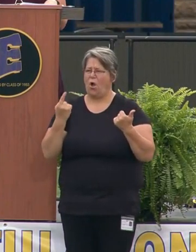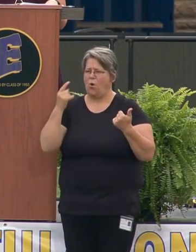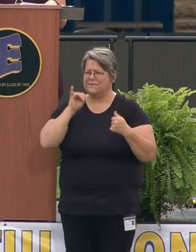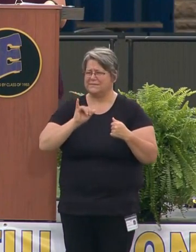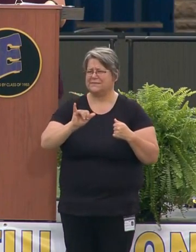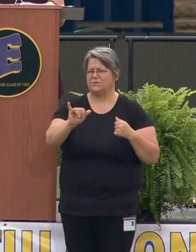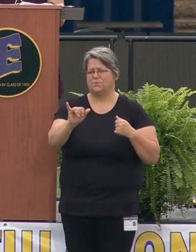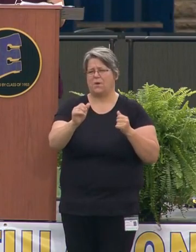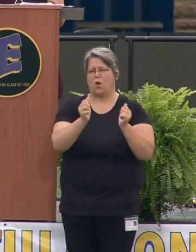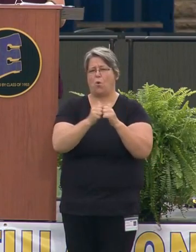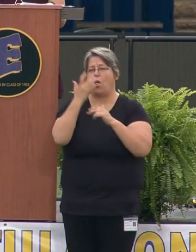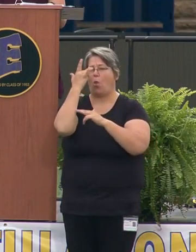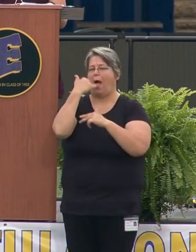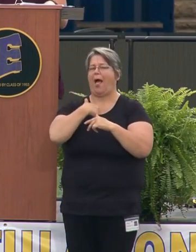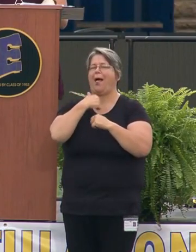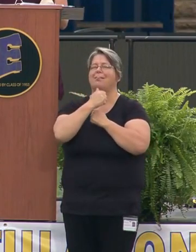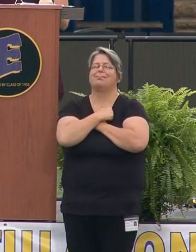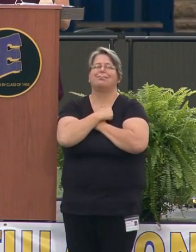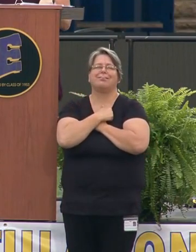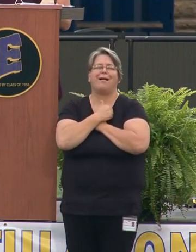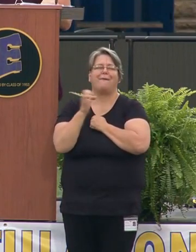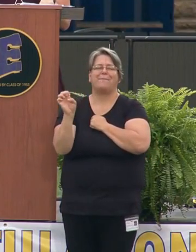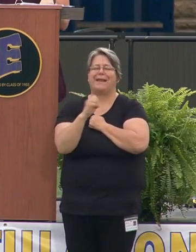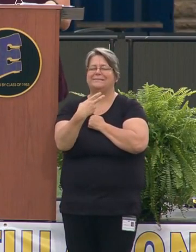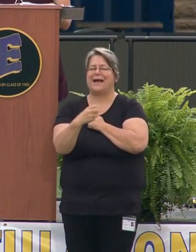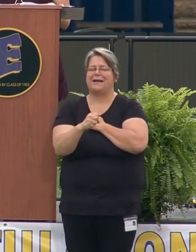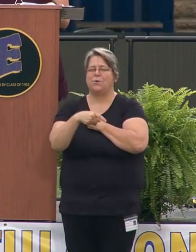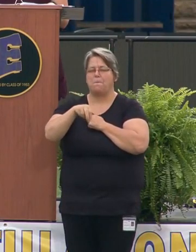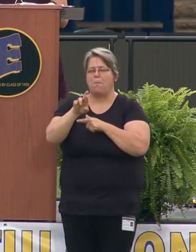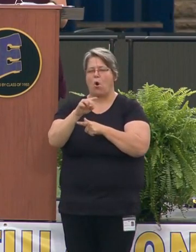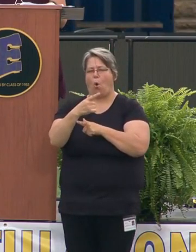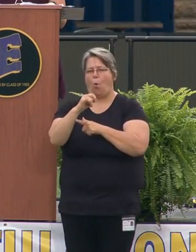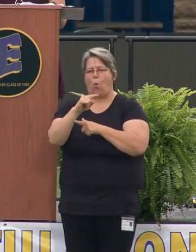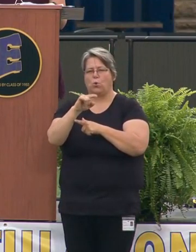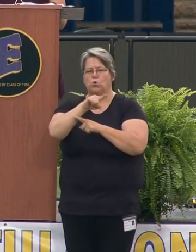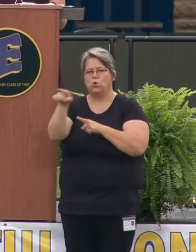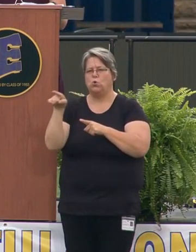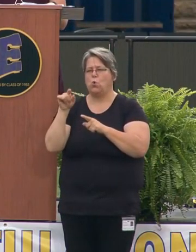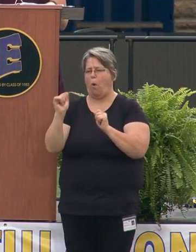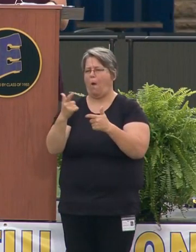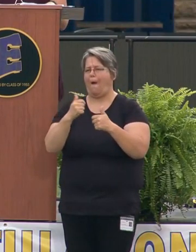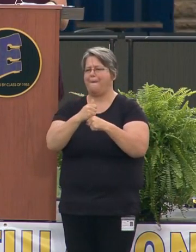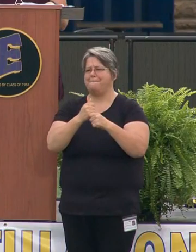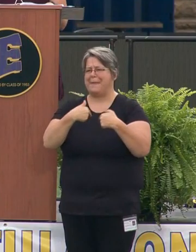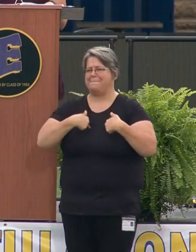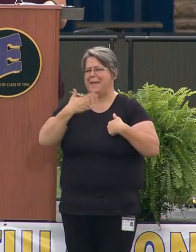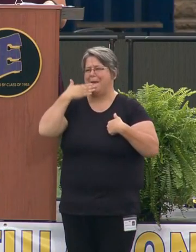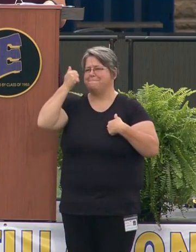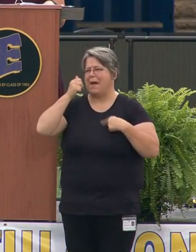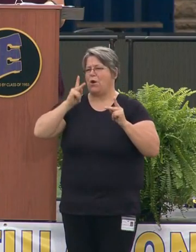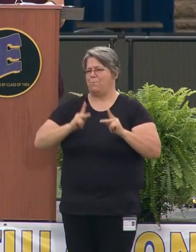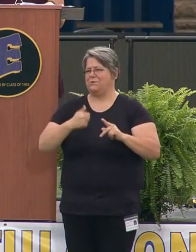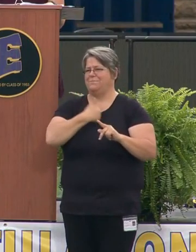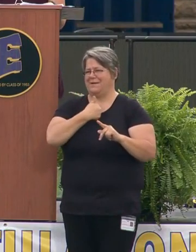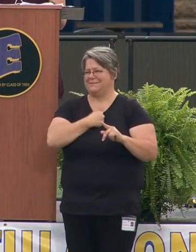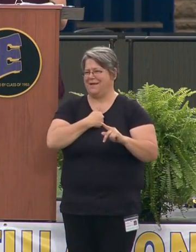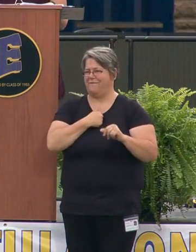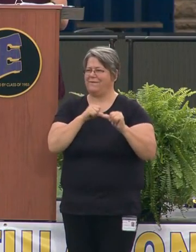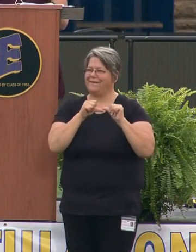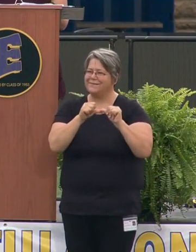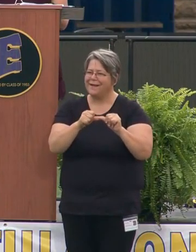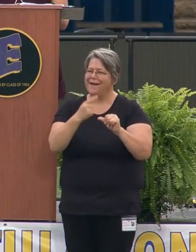continue to be why I love being a Pergolder, because you all make me a better version of myself. You